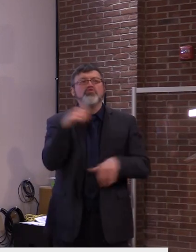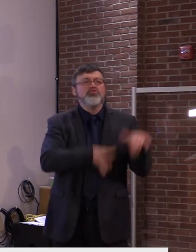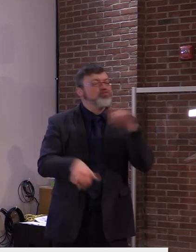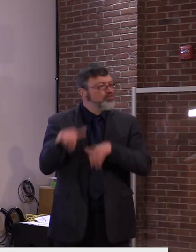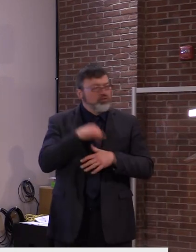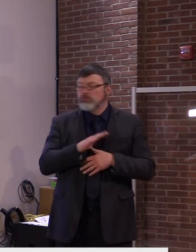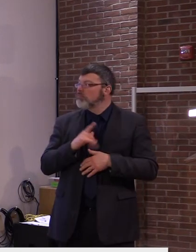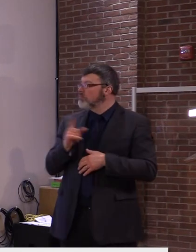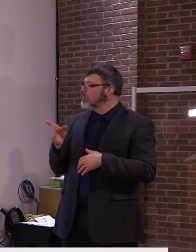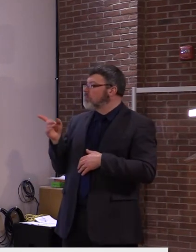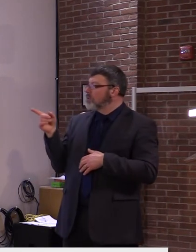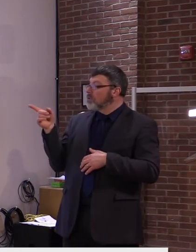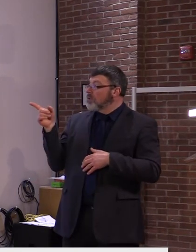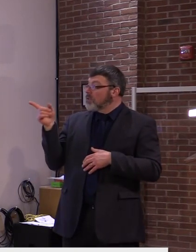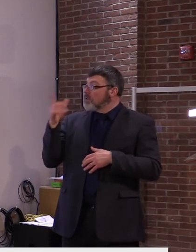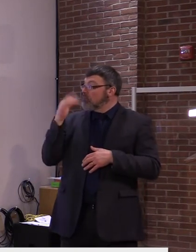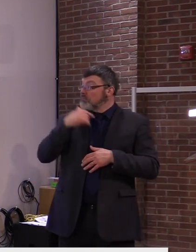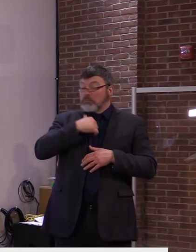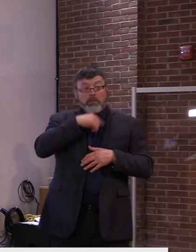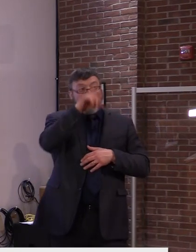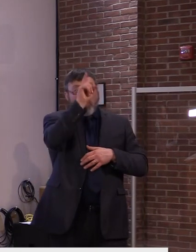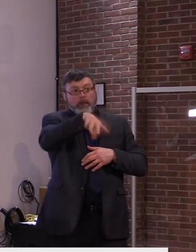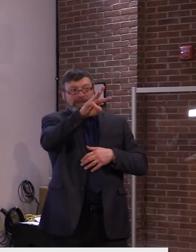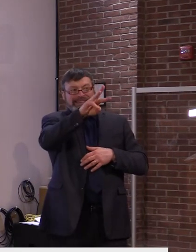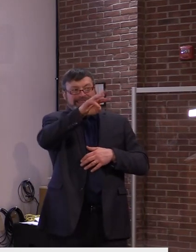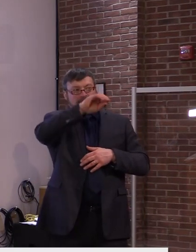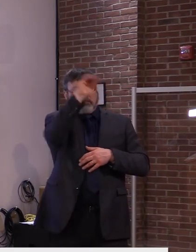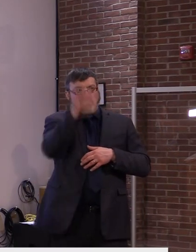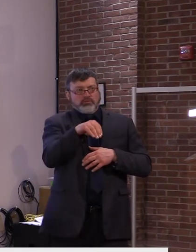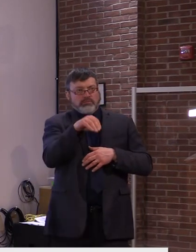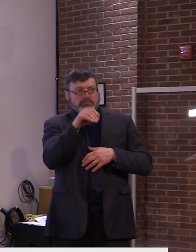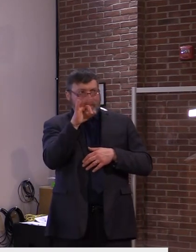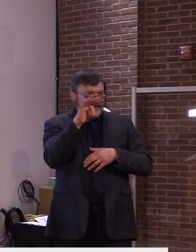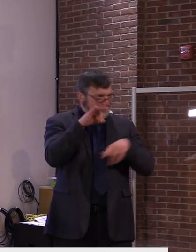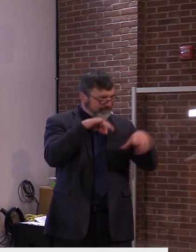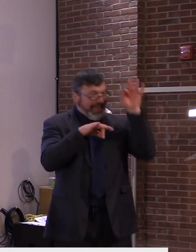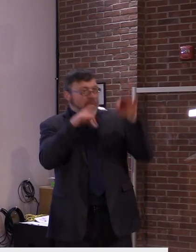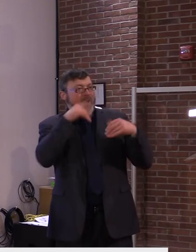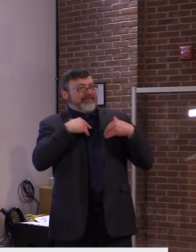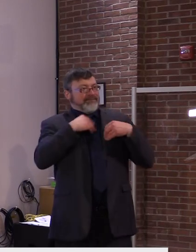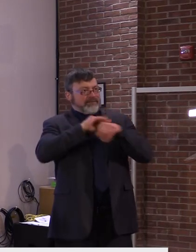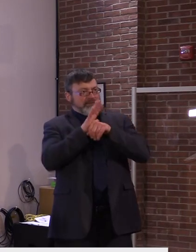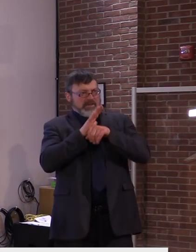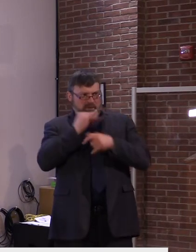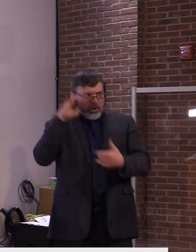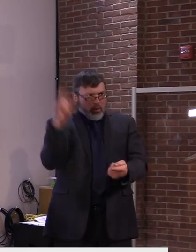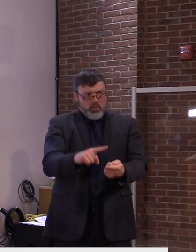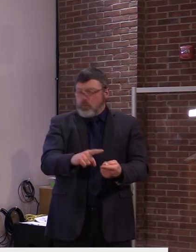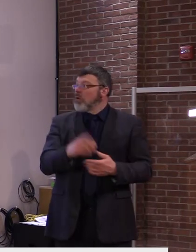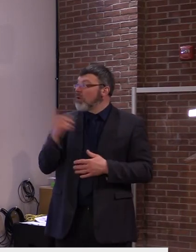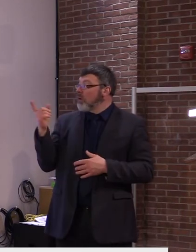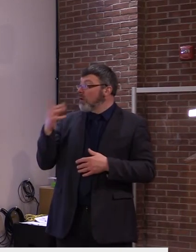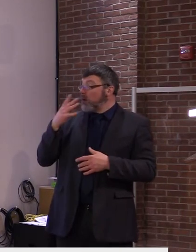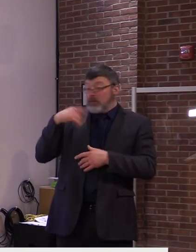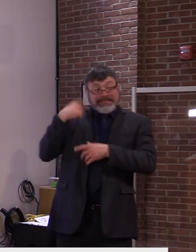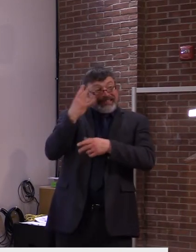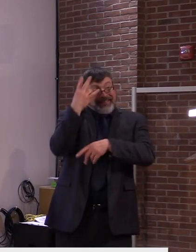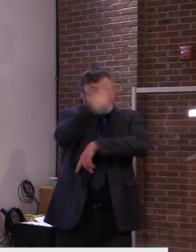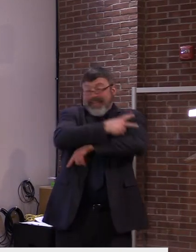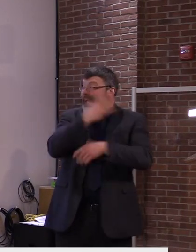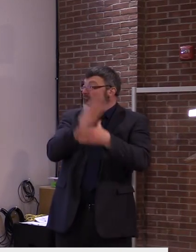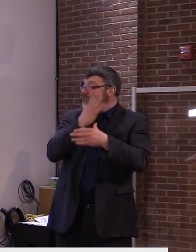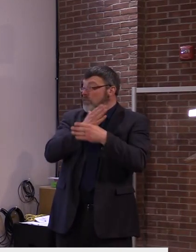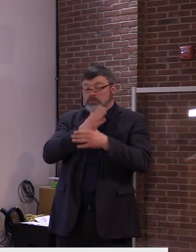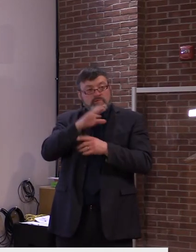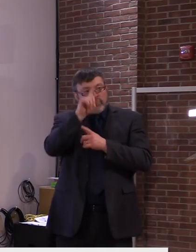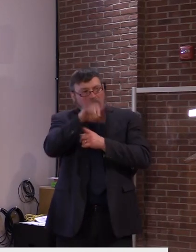letting us arrive at a positivity rate in the 1.6 to 1.7% range pretty consistently at this time.